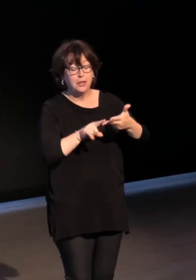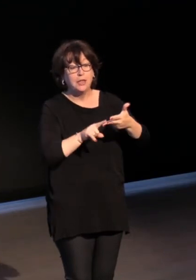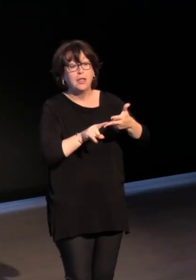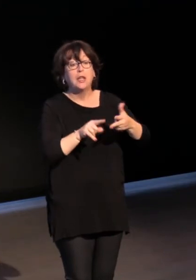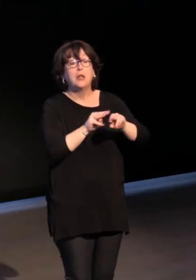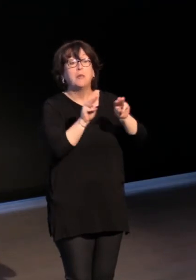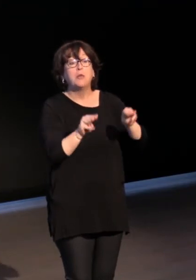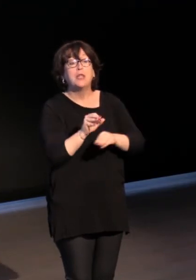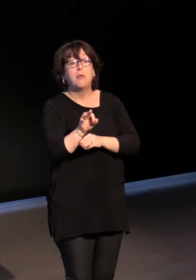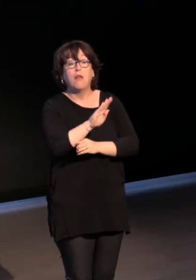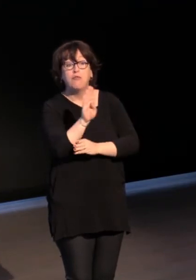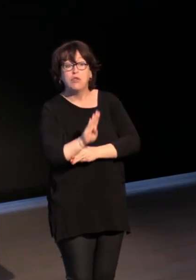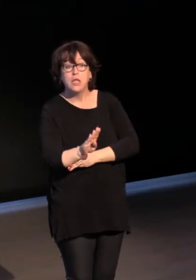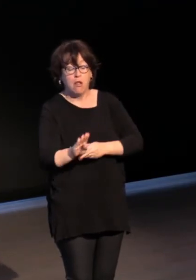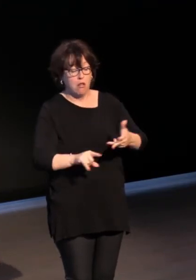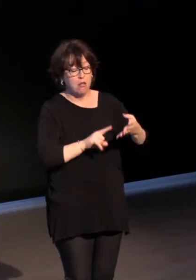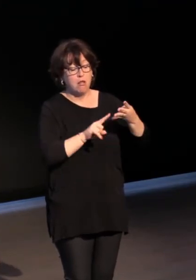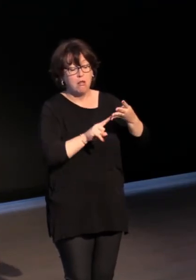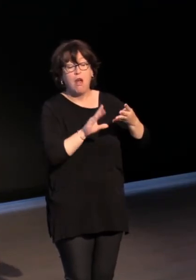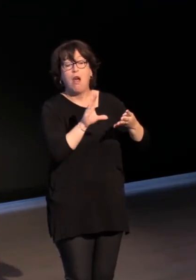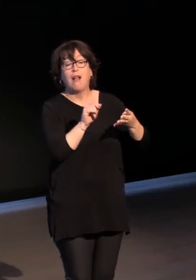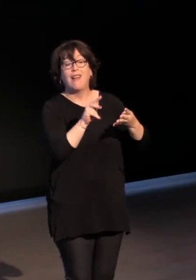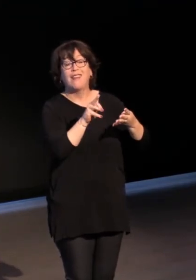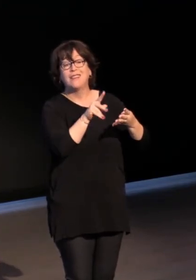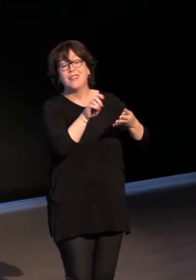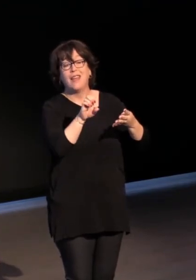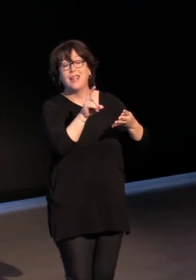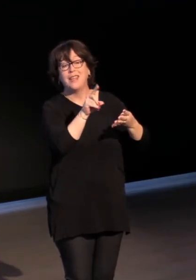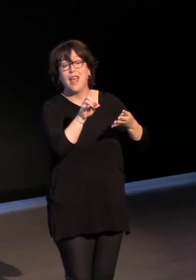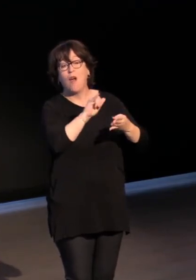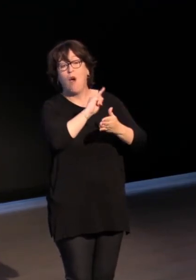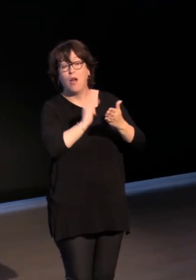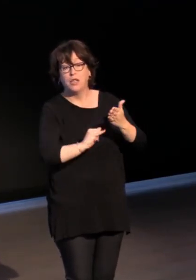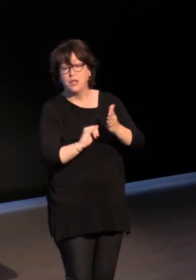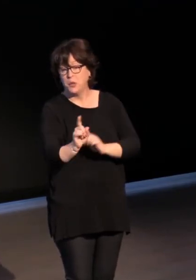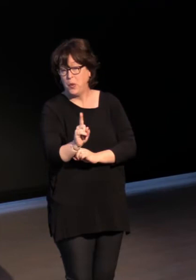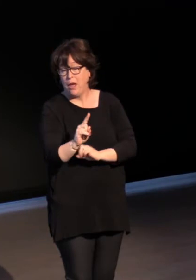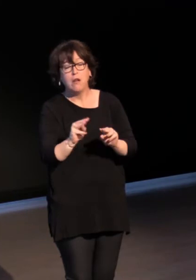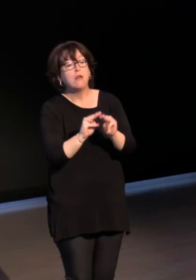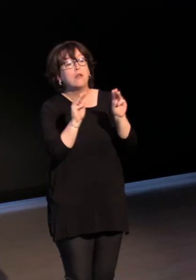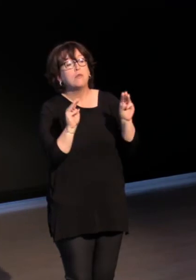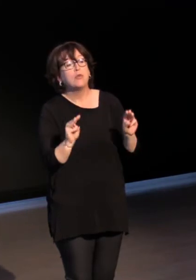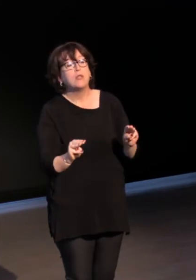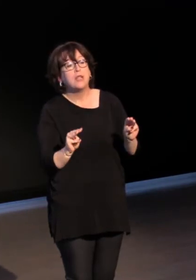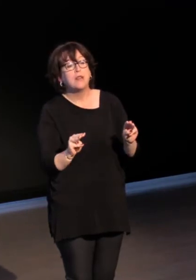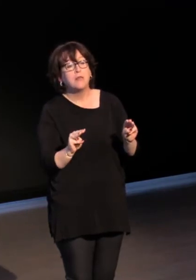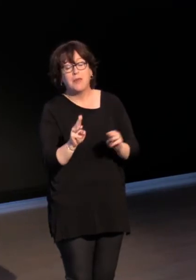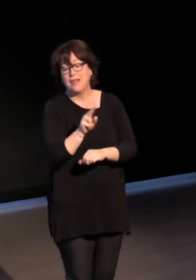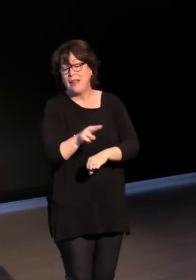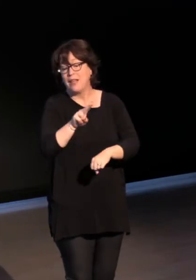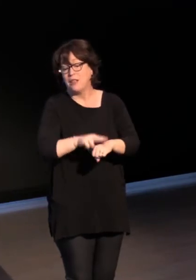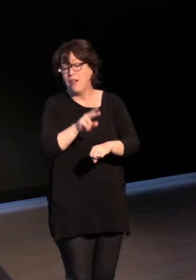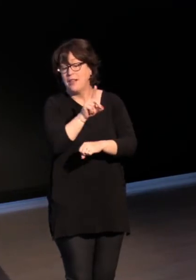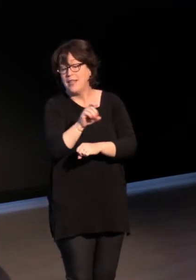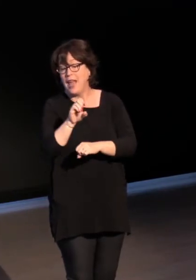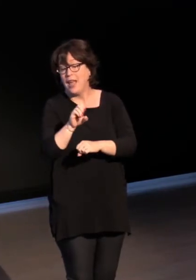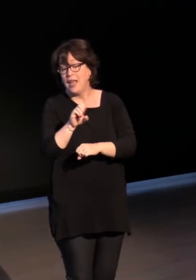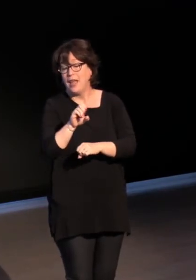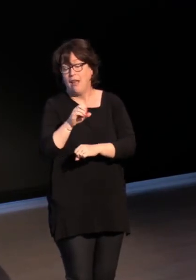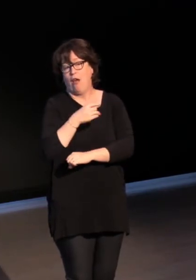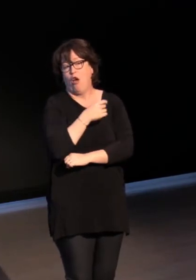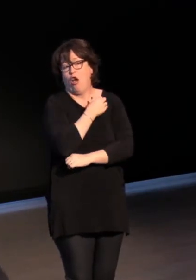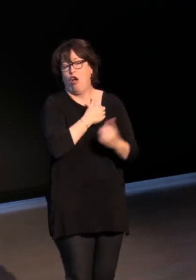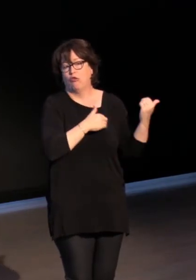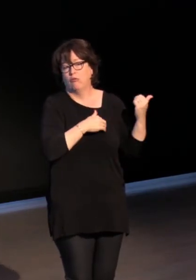Brazil, Continental de Artes Indigenous Contemporaneous at the Museo Nacional de Culturas